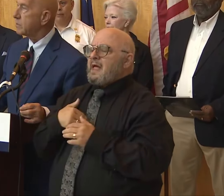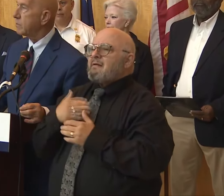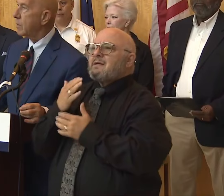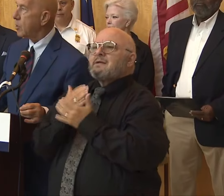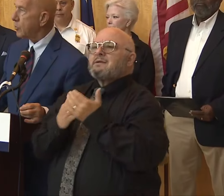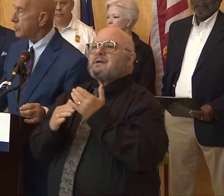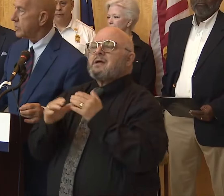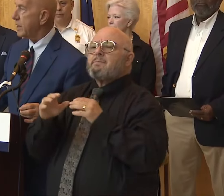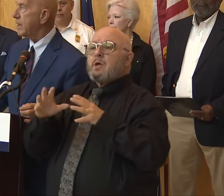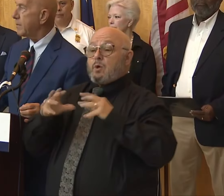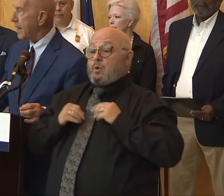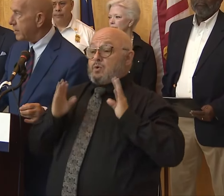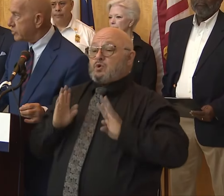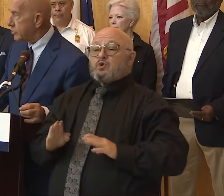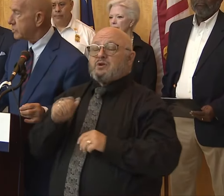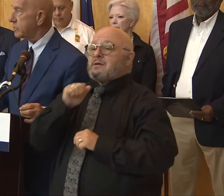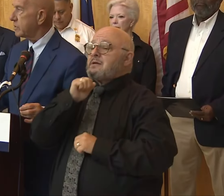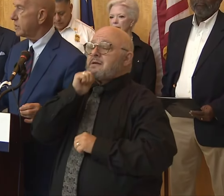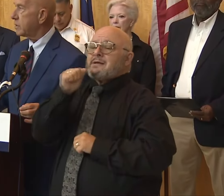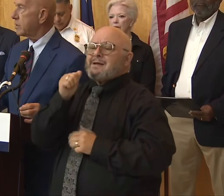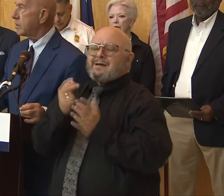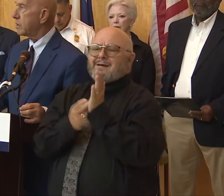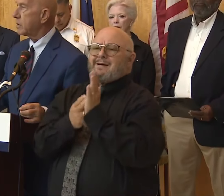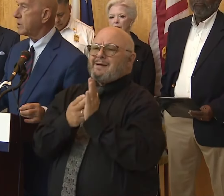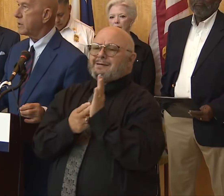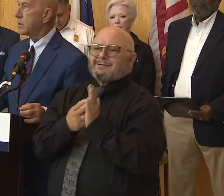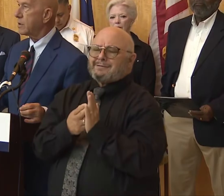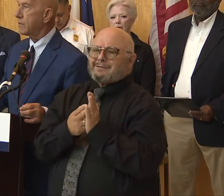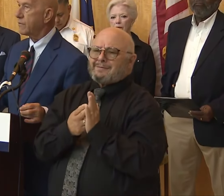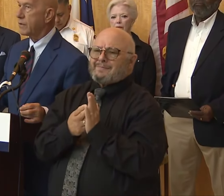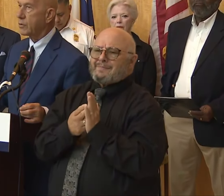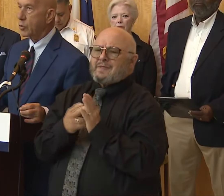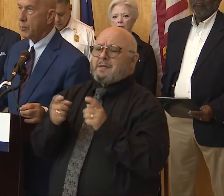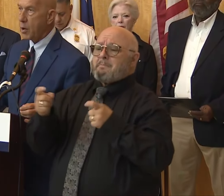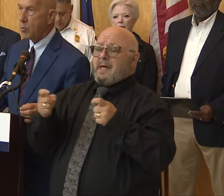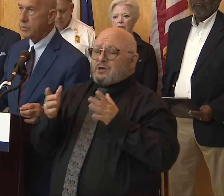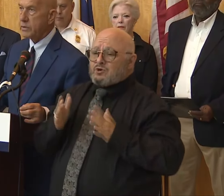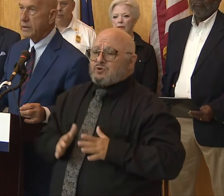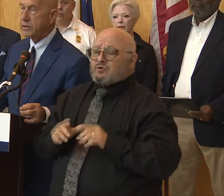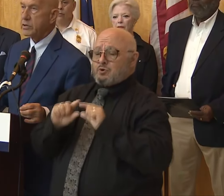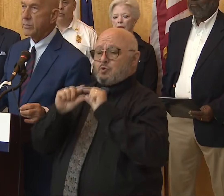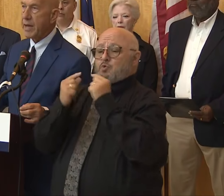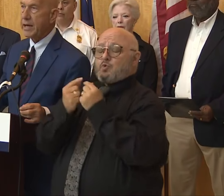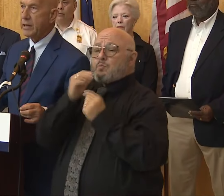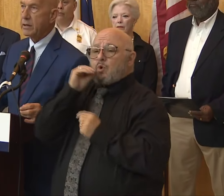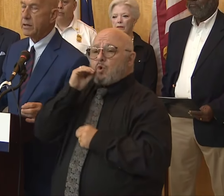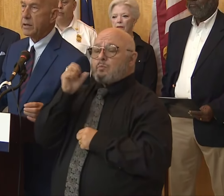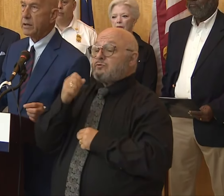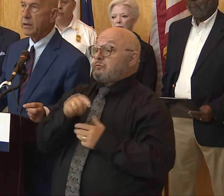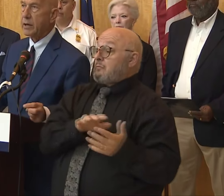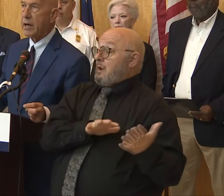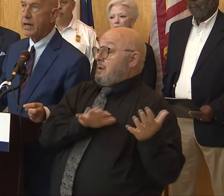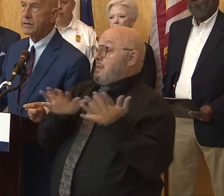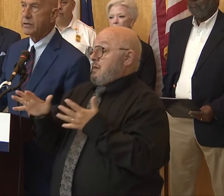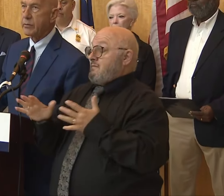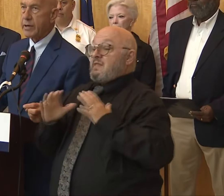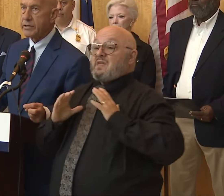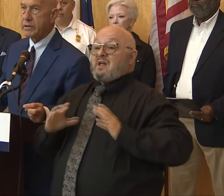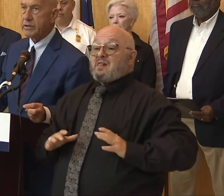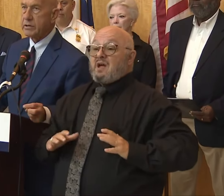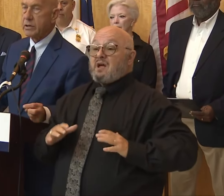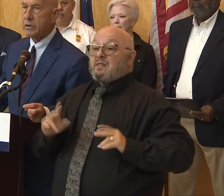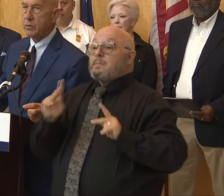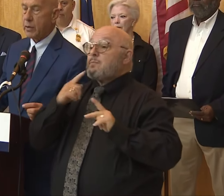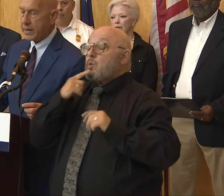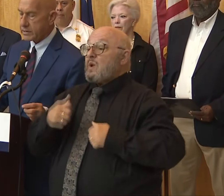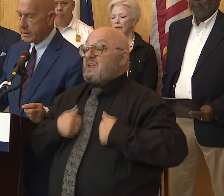unscrupulous owners and managers of group homes that just abandoned their clients, their